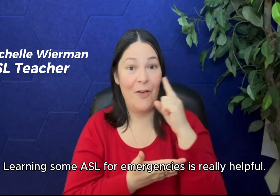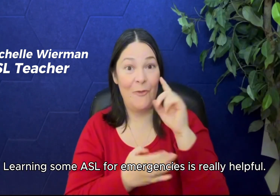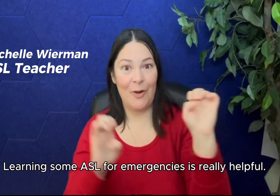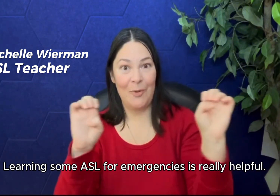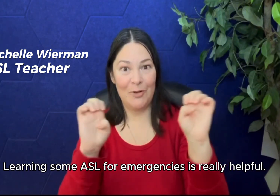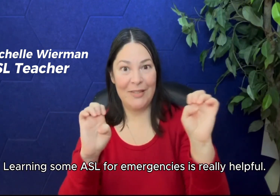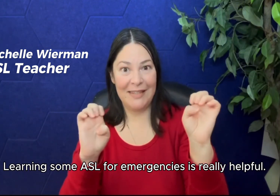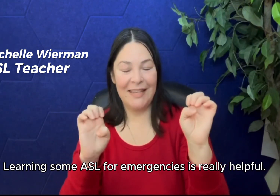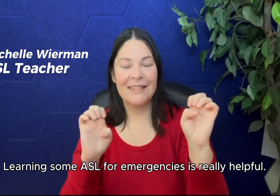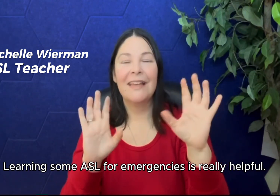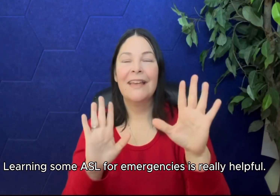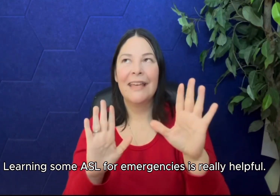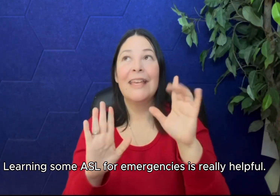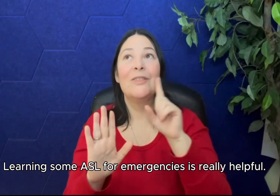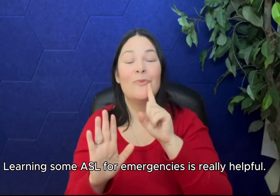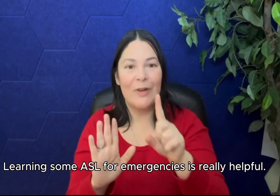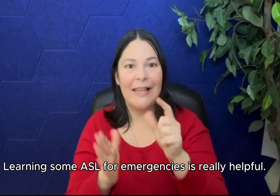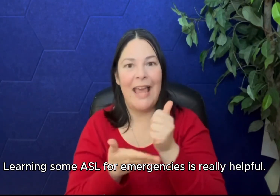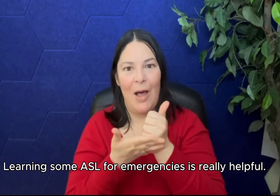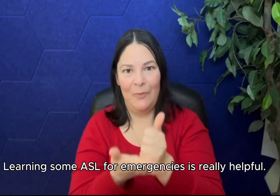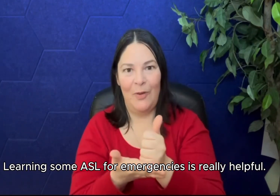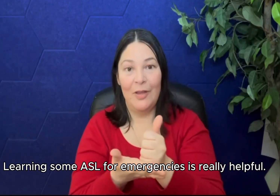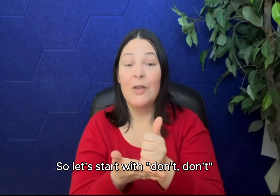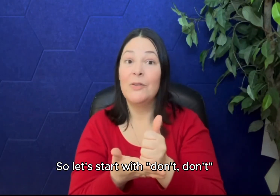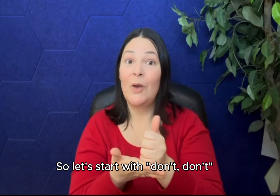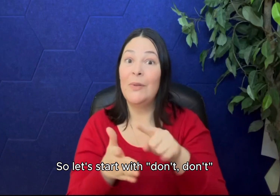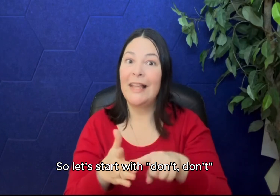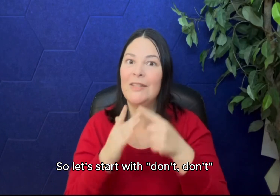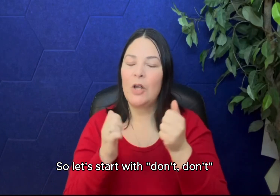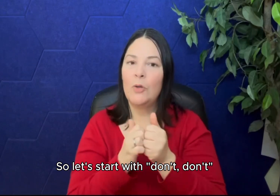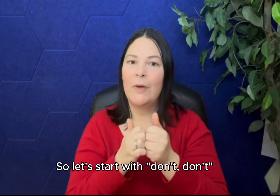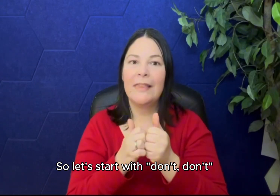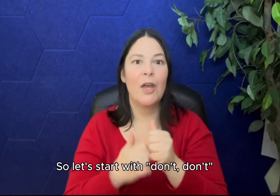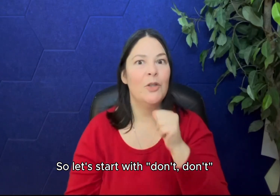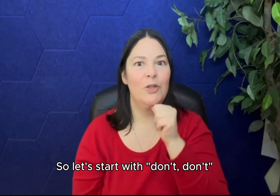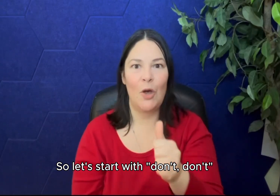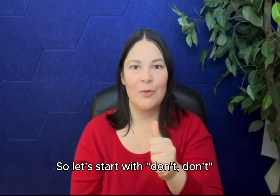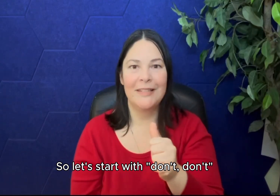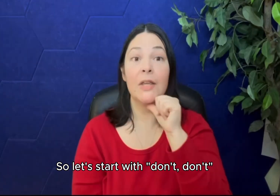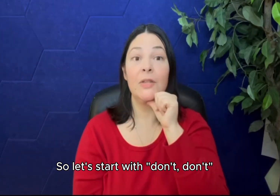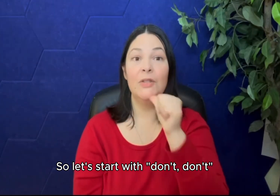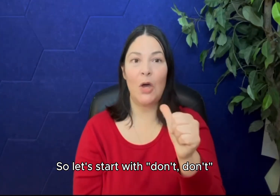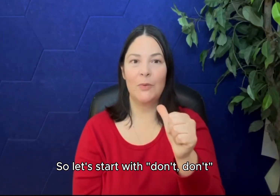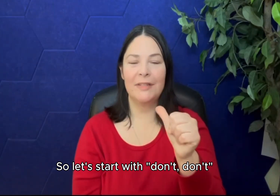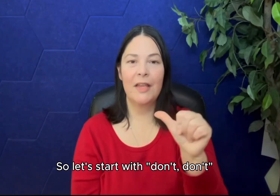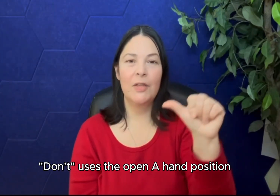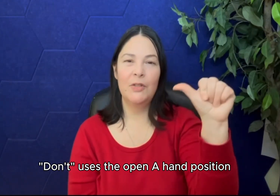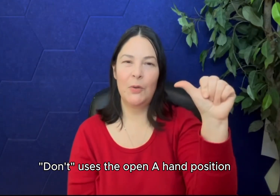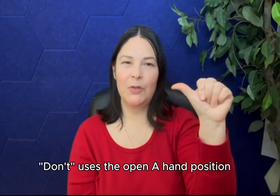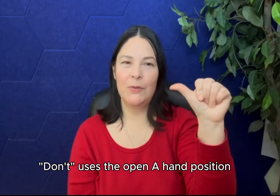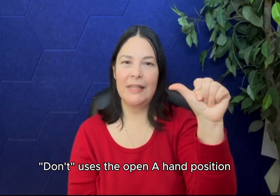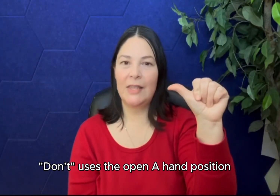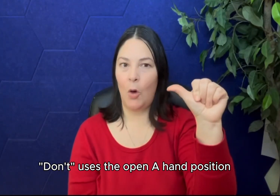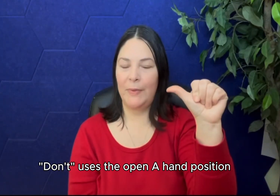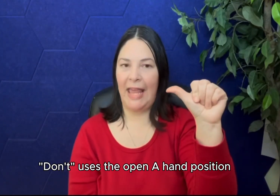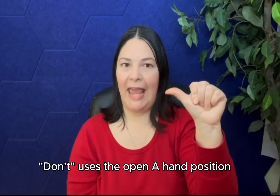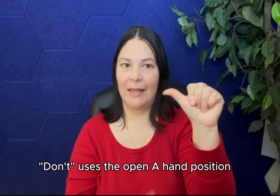for emergencies is really helpful. So let's start with don't. Don't uses the open A hand